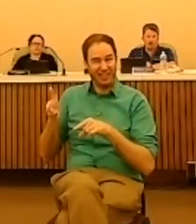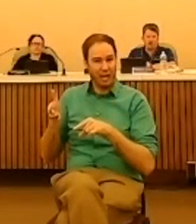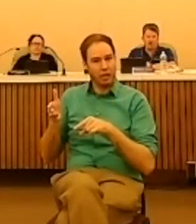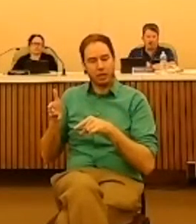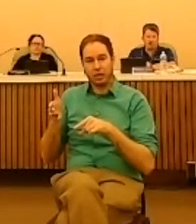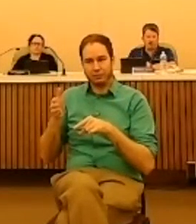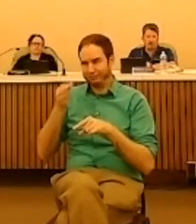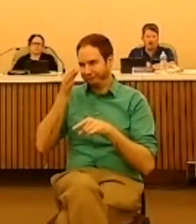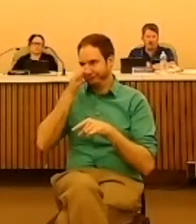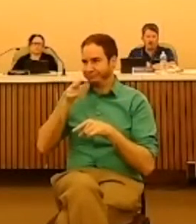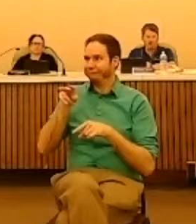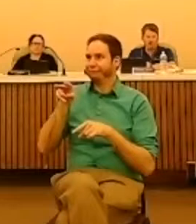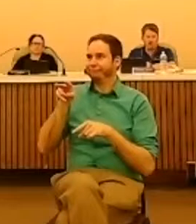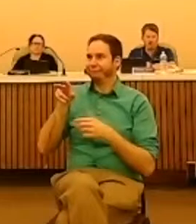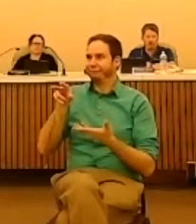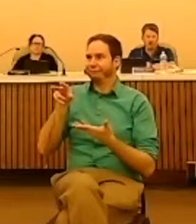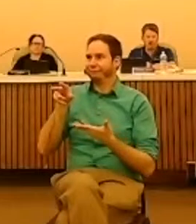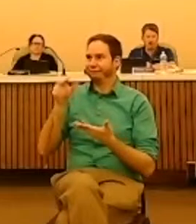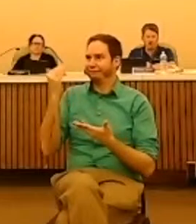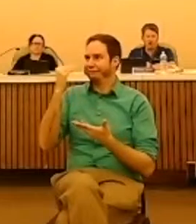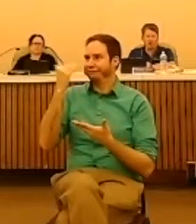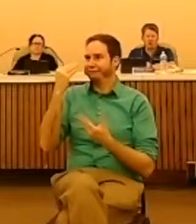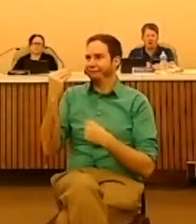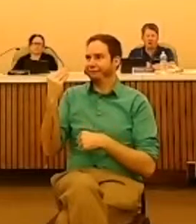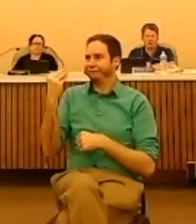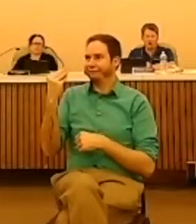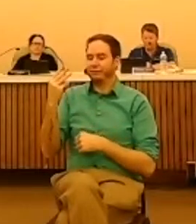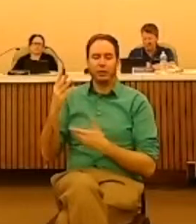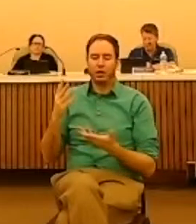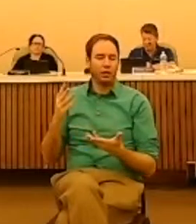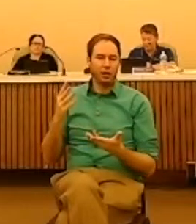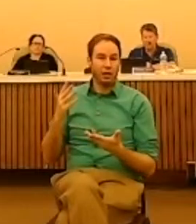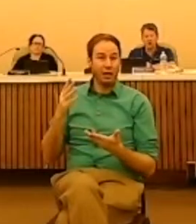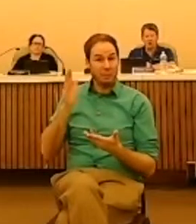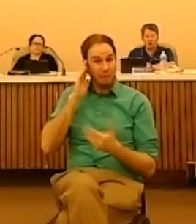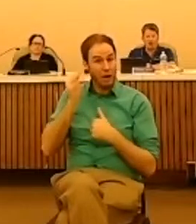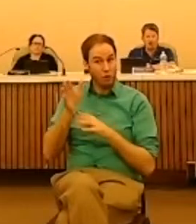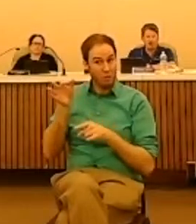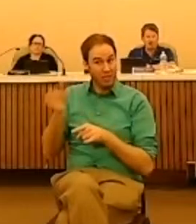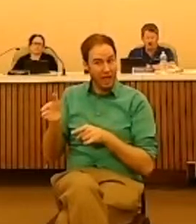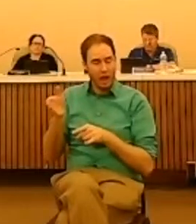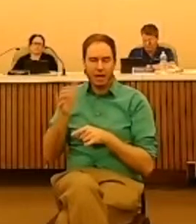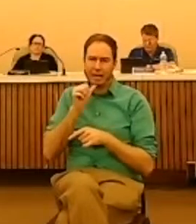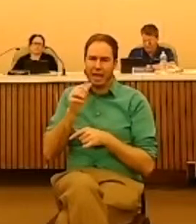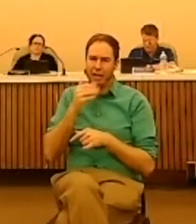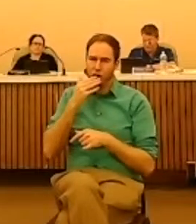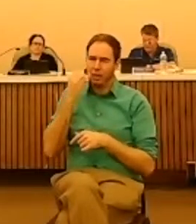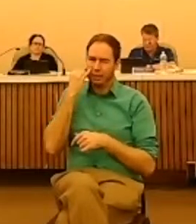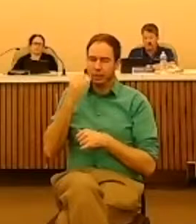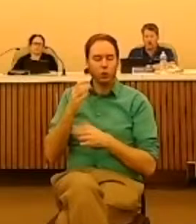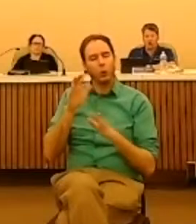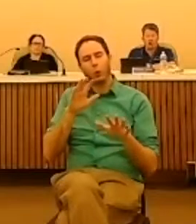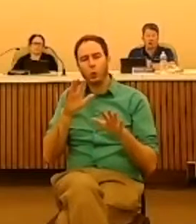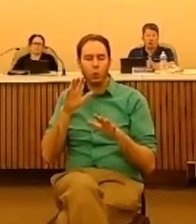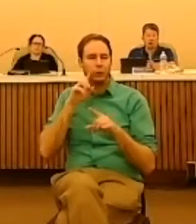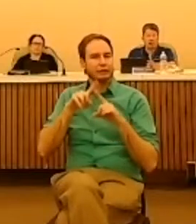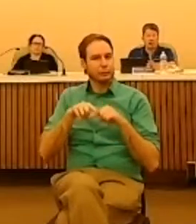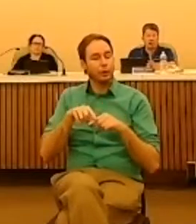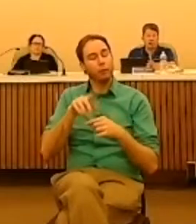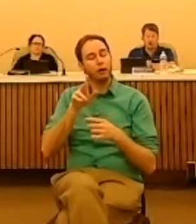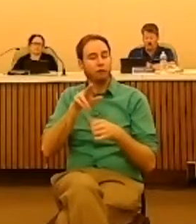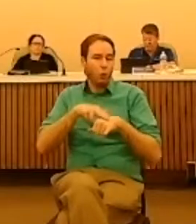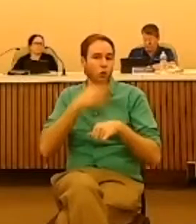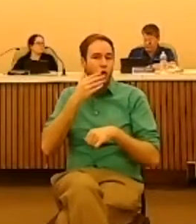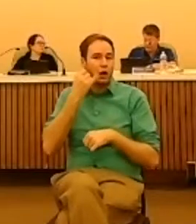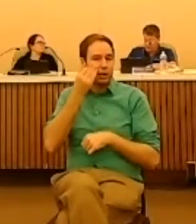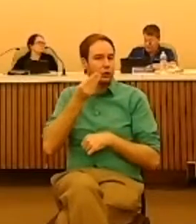right in your front yard, or right, especially if it's outside your bedroom windows, that's not always the nicest thing, but it's certainly an idea